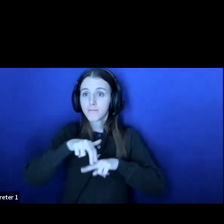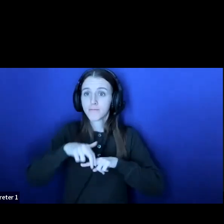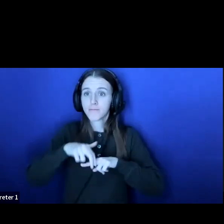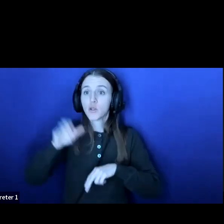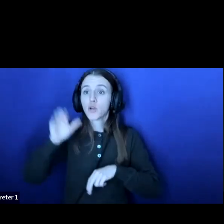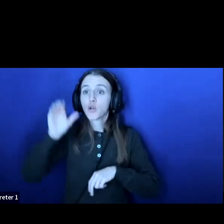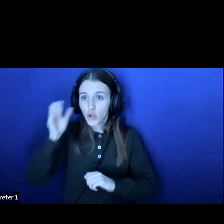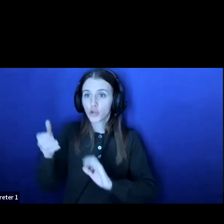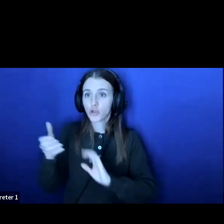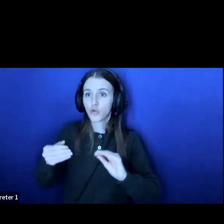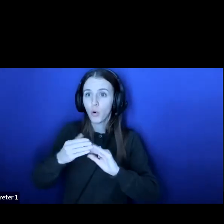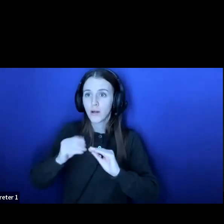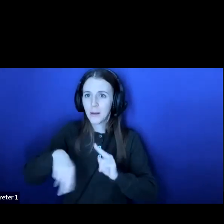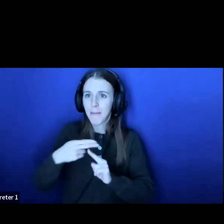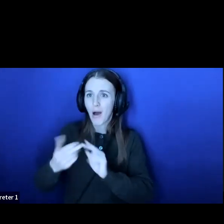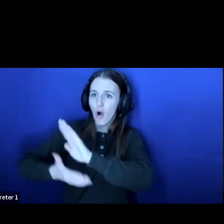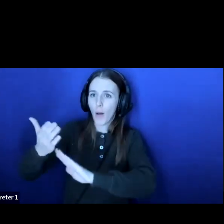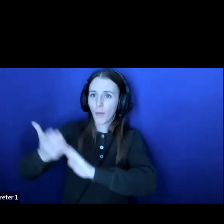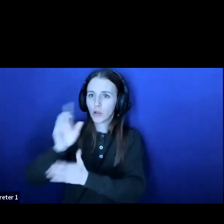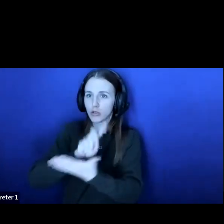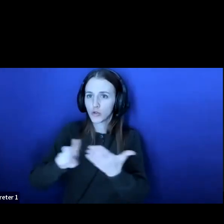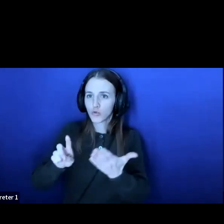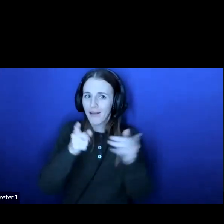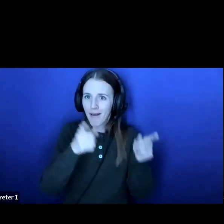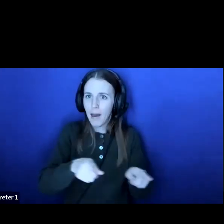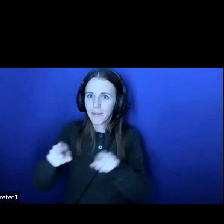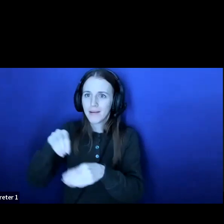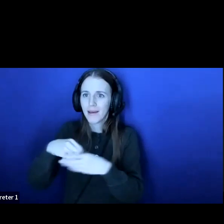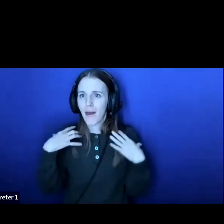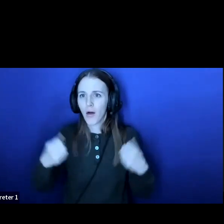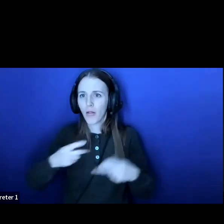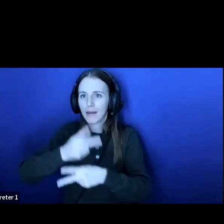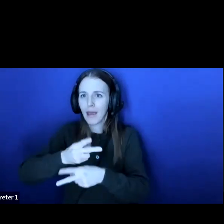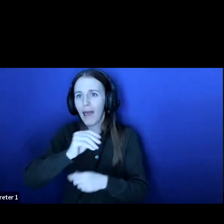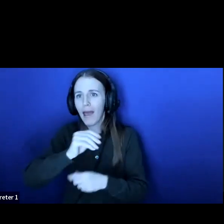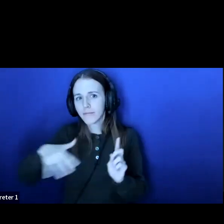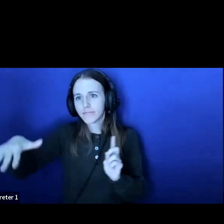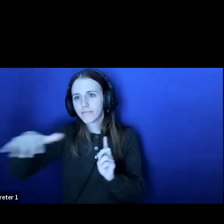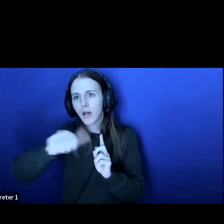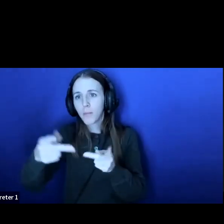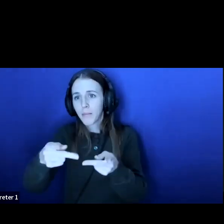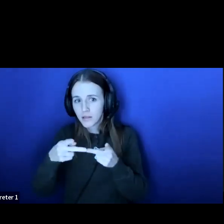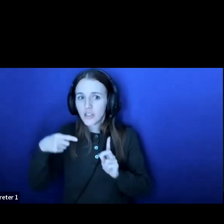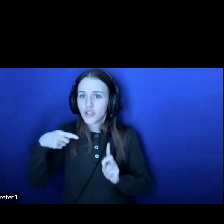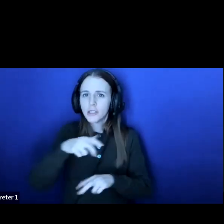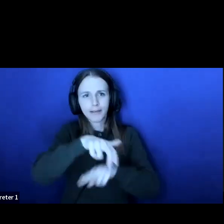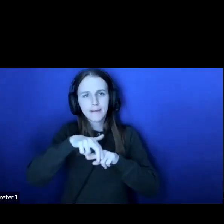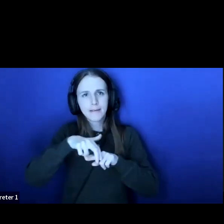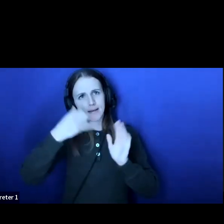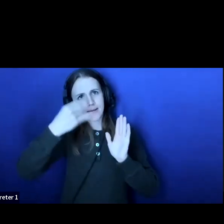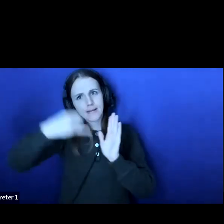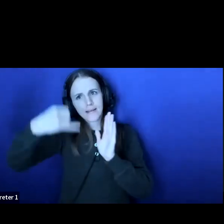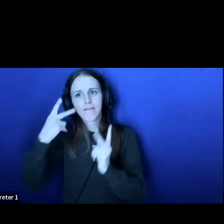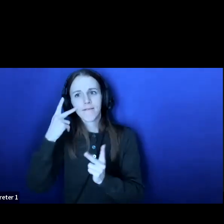oppression, discrimination happening in healthcare and otherwise. And she made visual arts based on what she heard from those